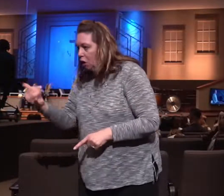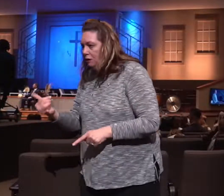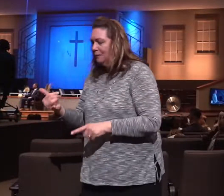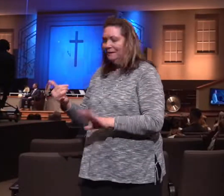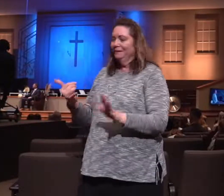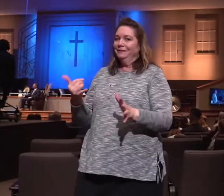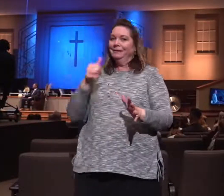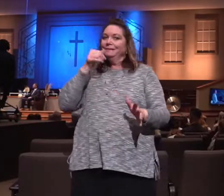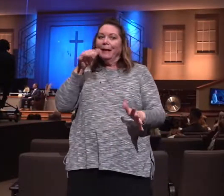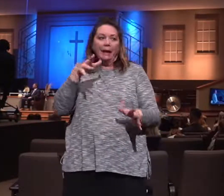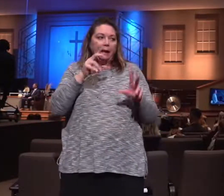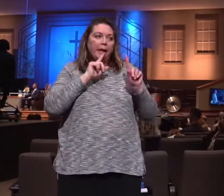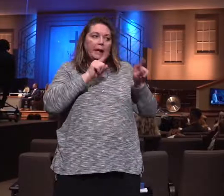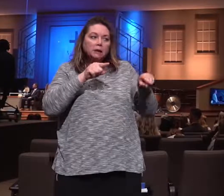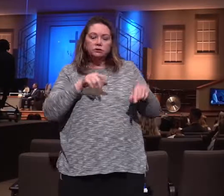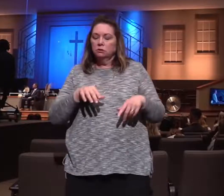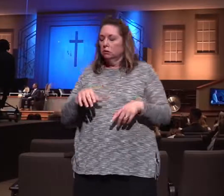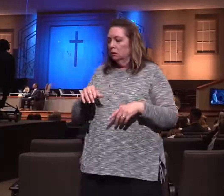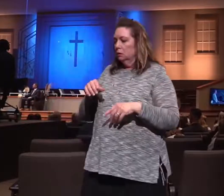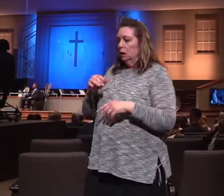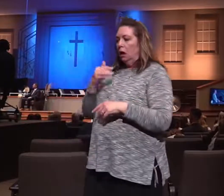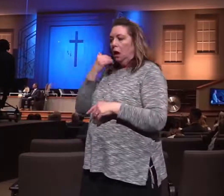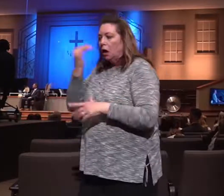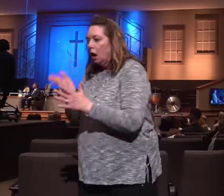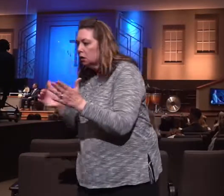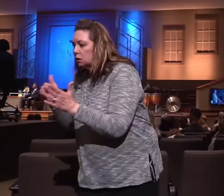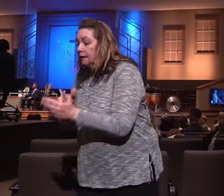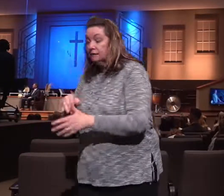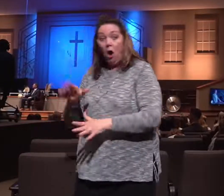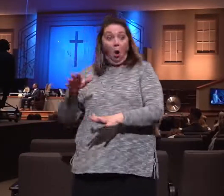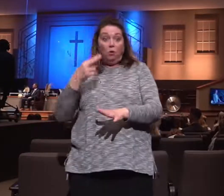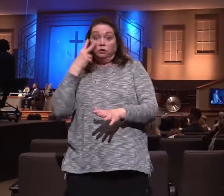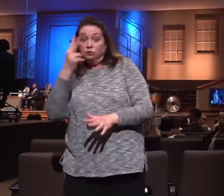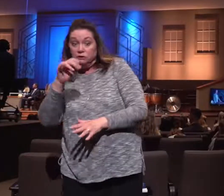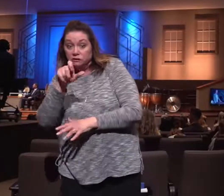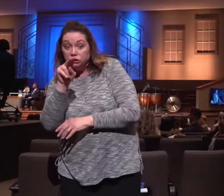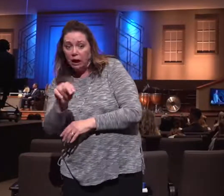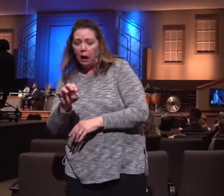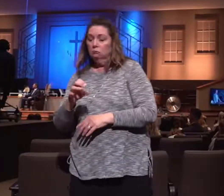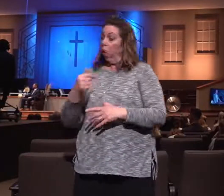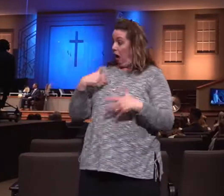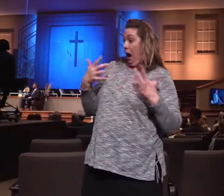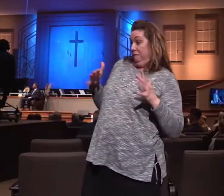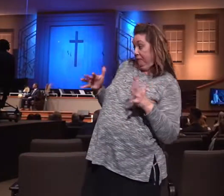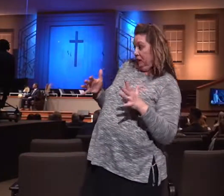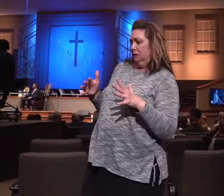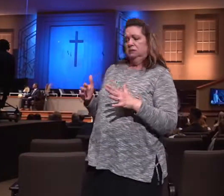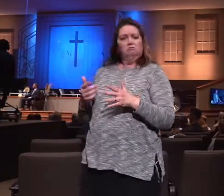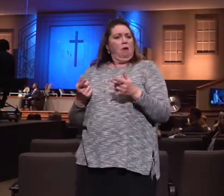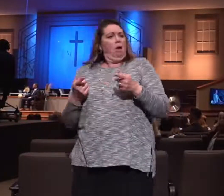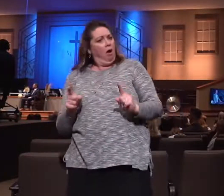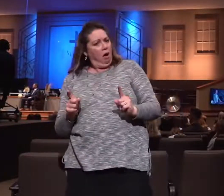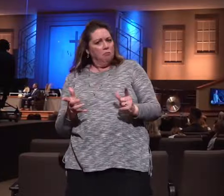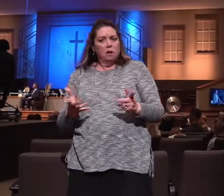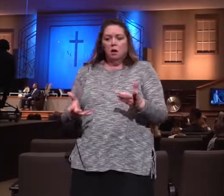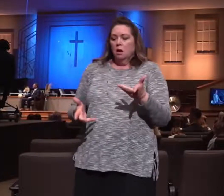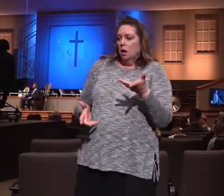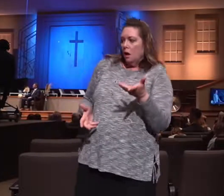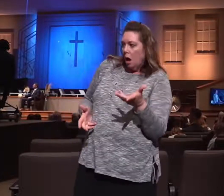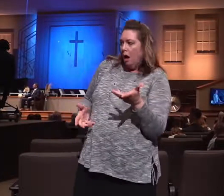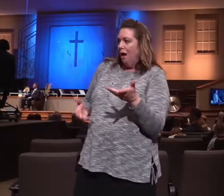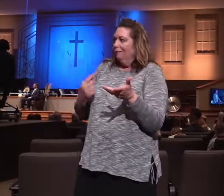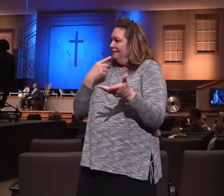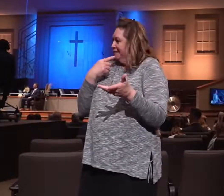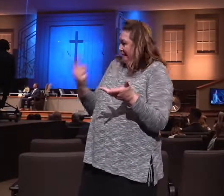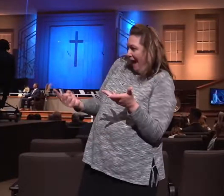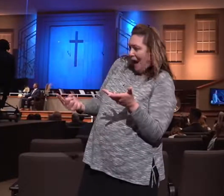and he said, hey, have you seen Jane? And I said, yeah, I just got done talking to her. And he said, what happened? And I said, well, let me play it